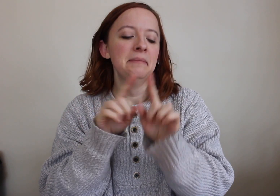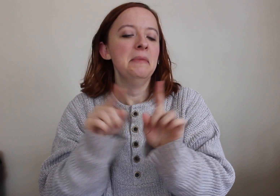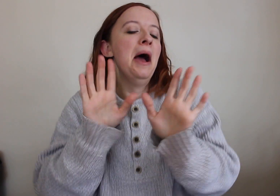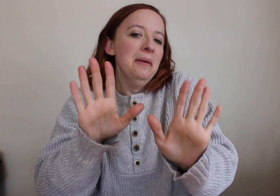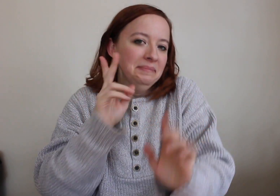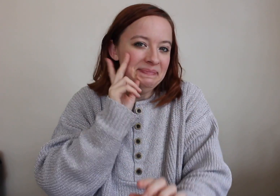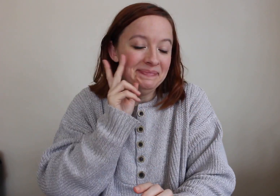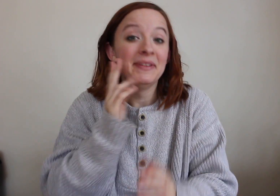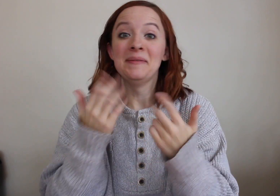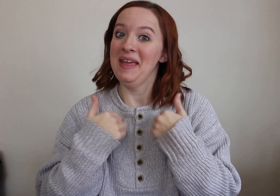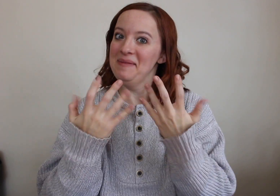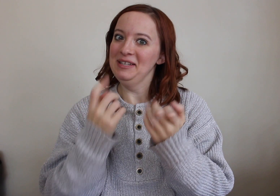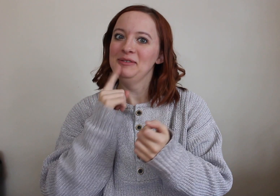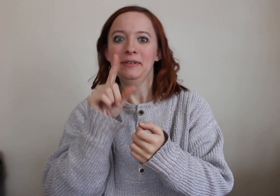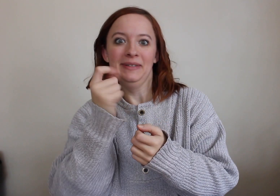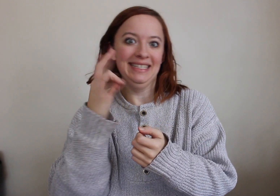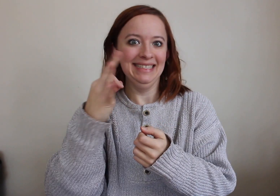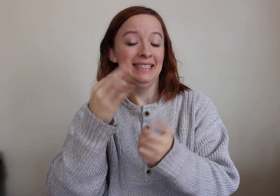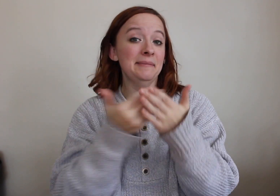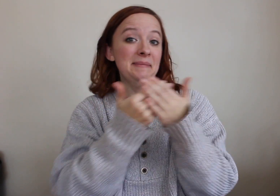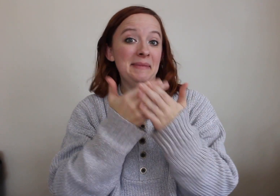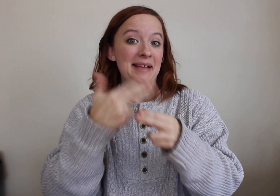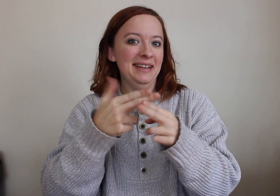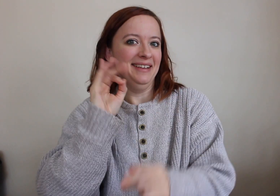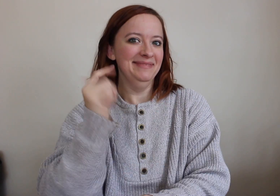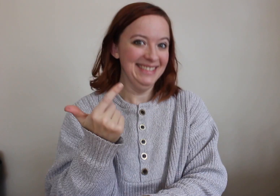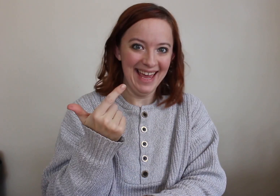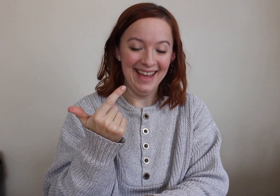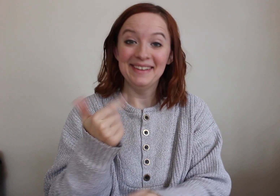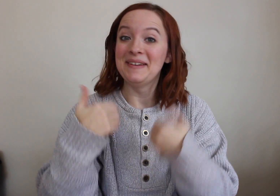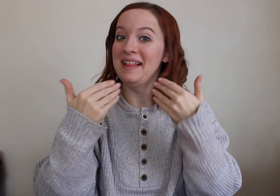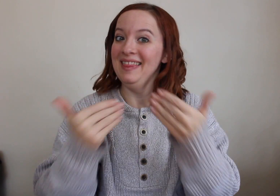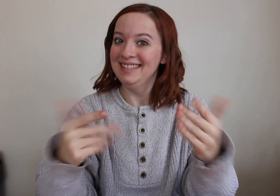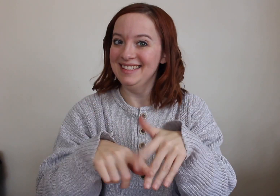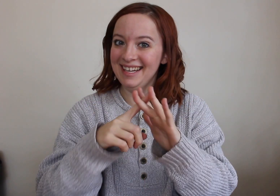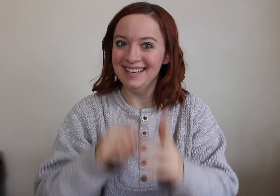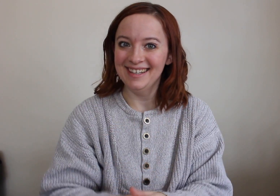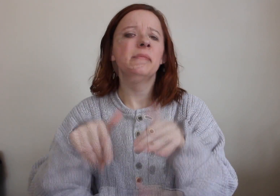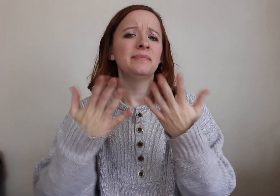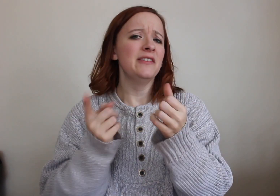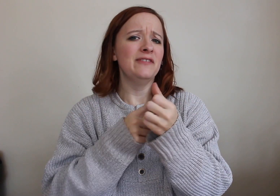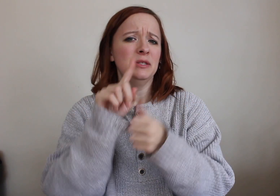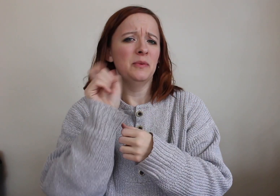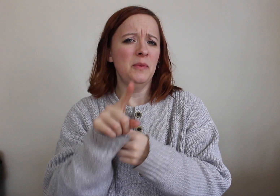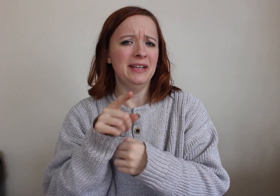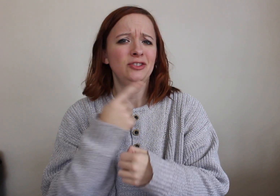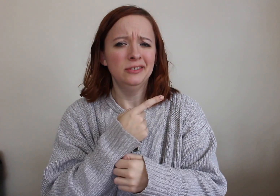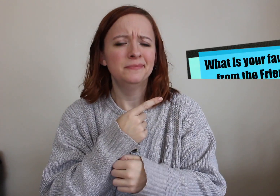girl name picked out, but we'll see. And I want to do the 2019 baby name tag, so let's get started. The first